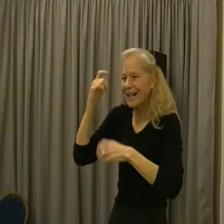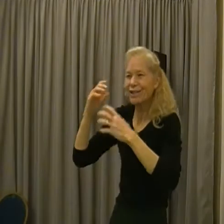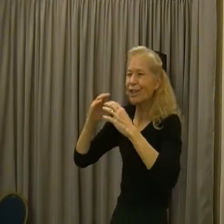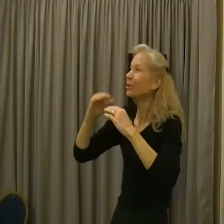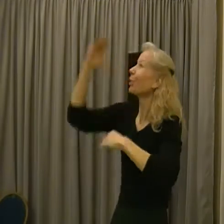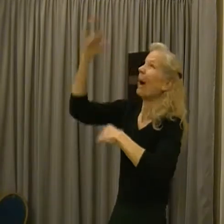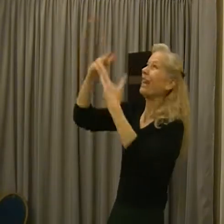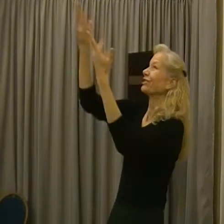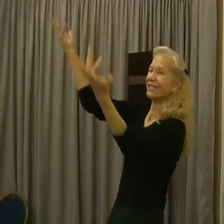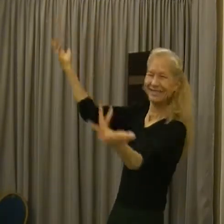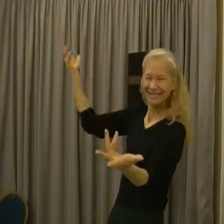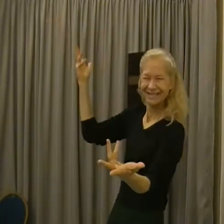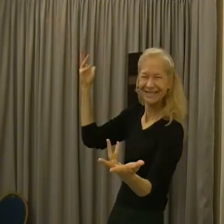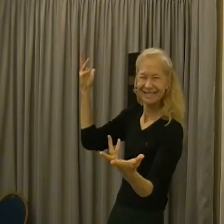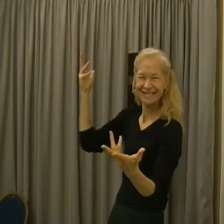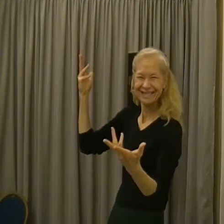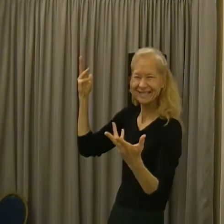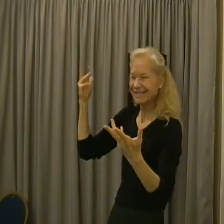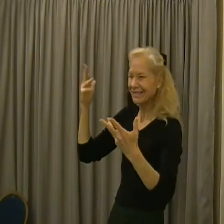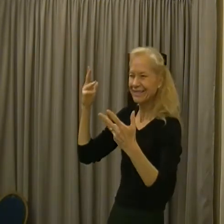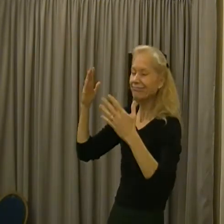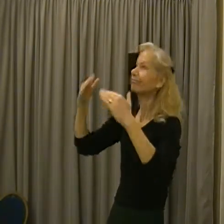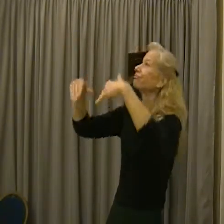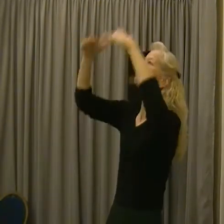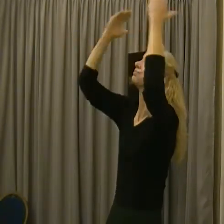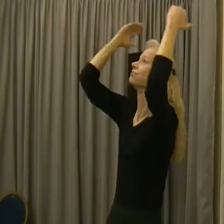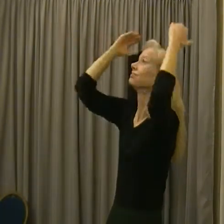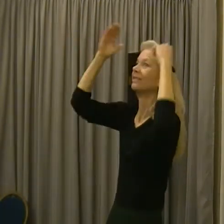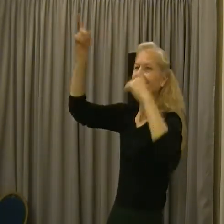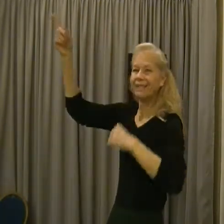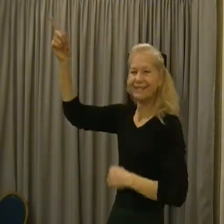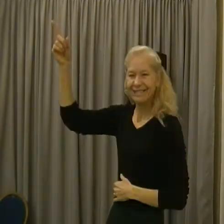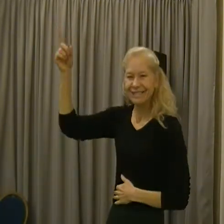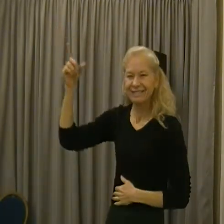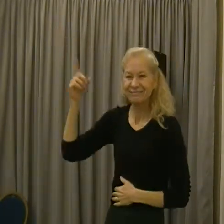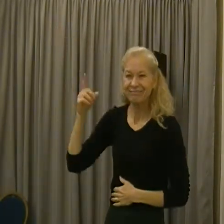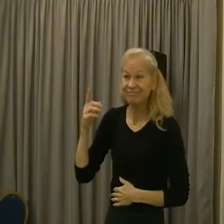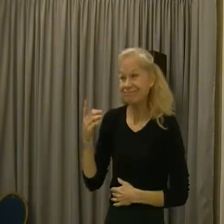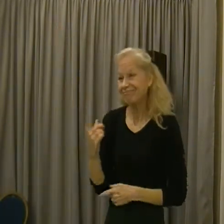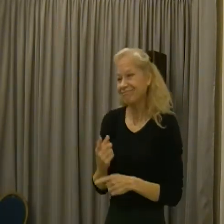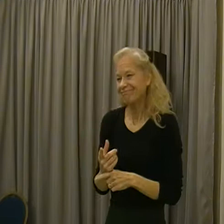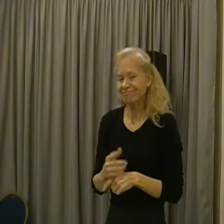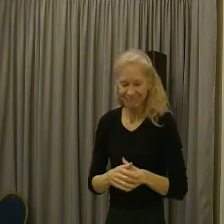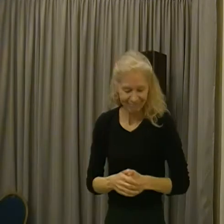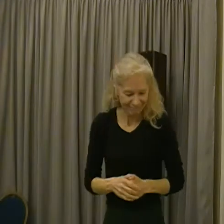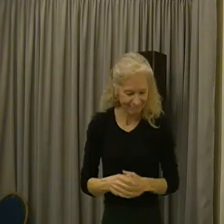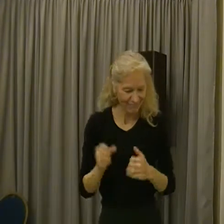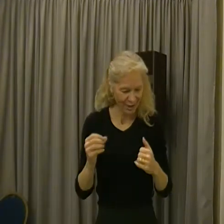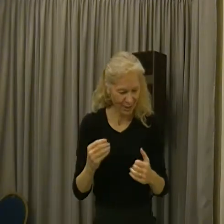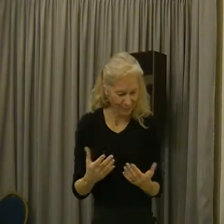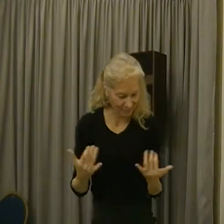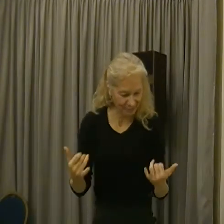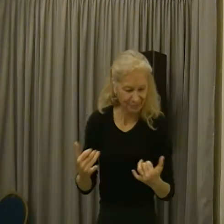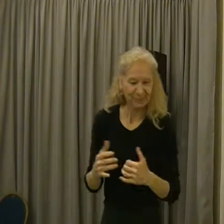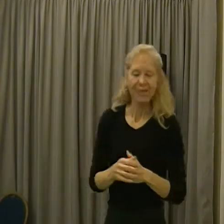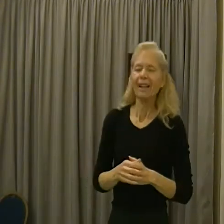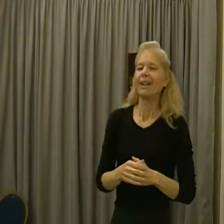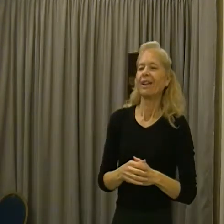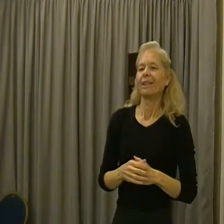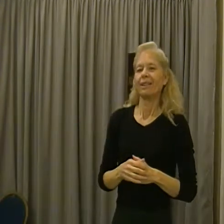God. By way of introduction, we see in verse 23 that we have a warning from